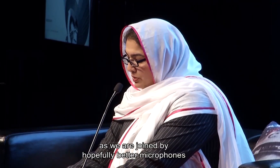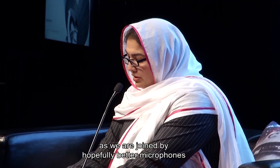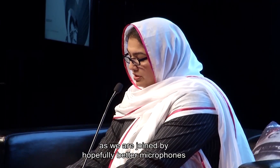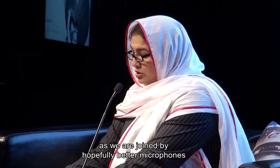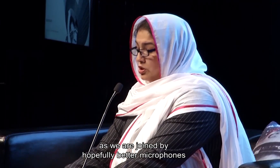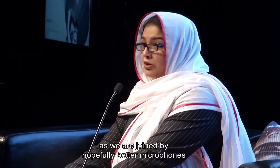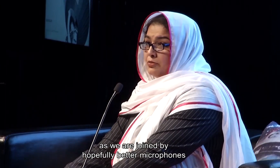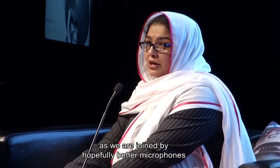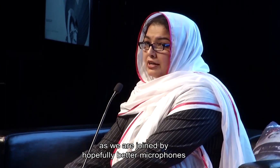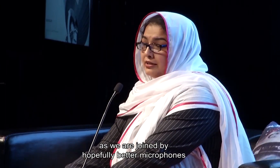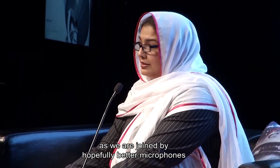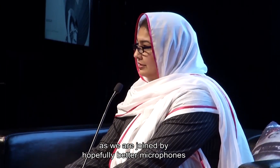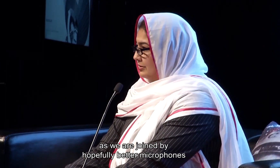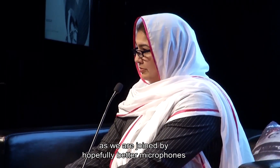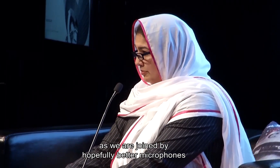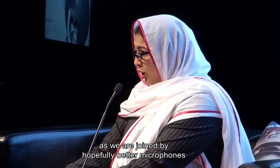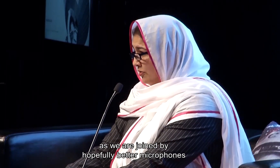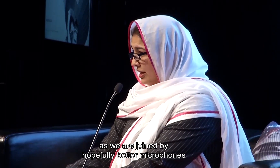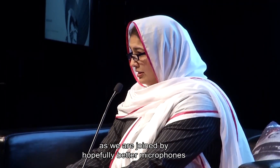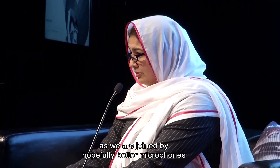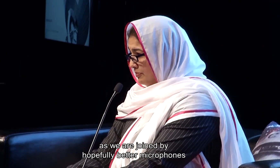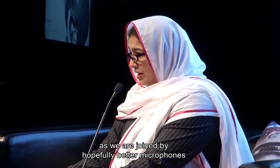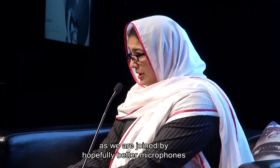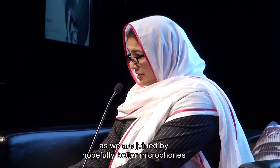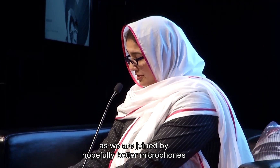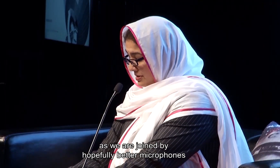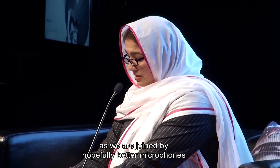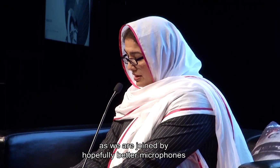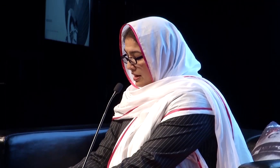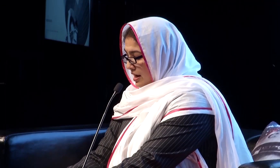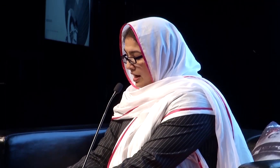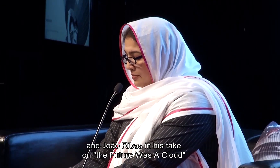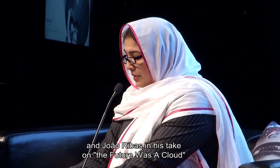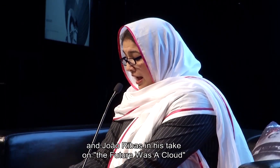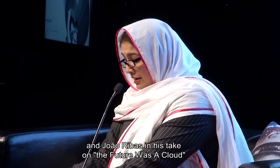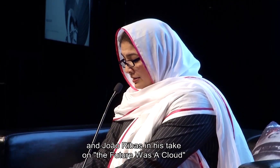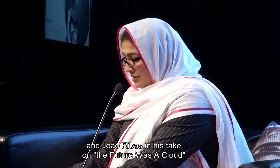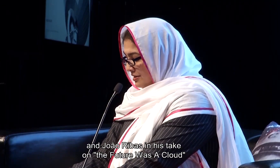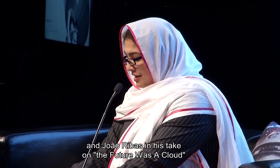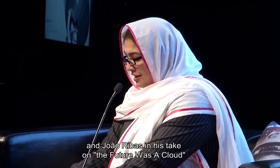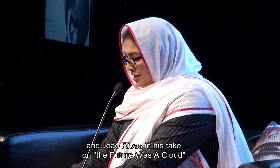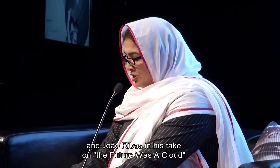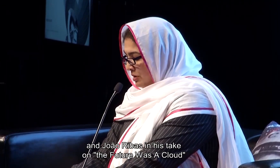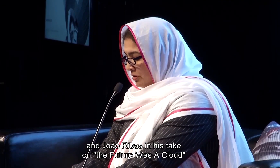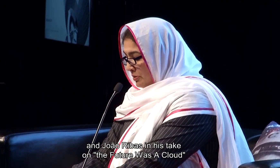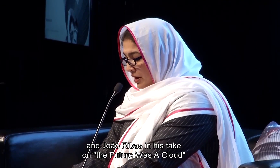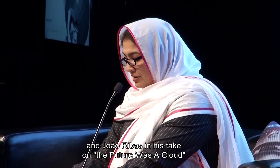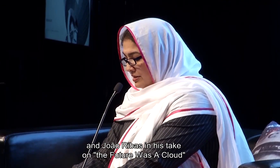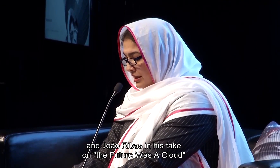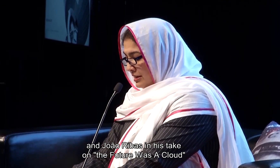are joined by, hopefully, better microphones, and Joao Ribas, and his take